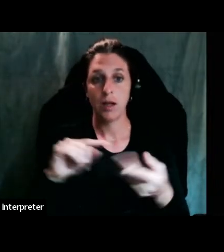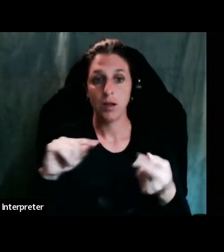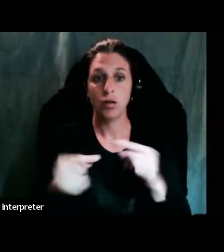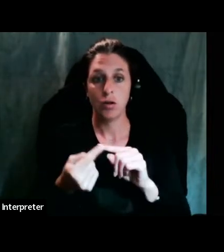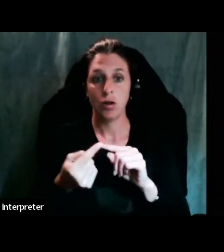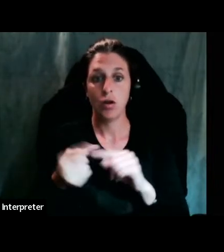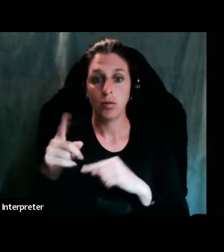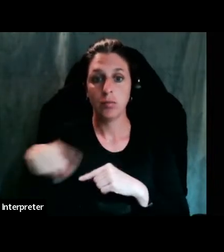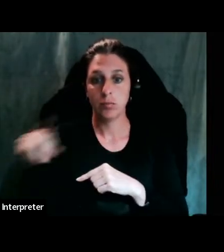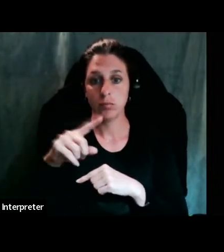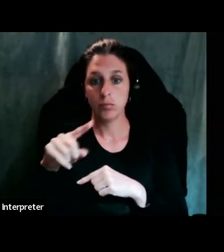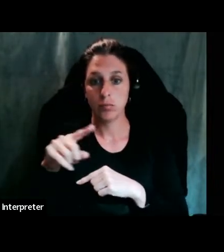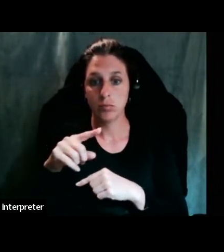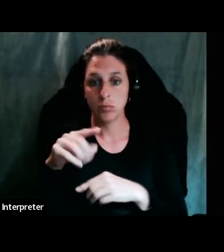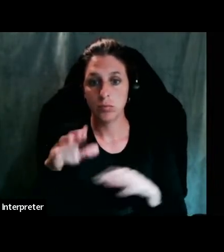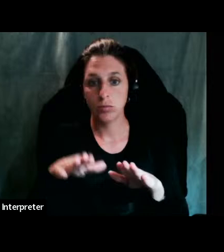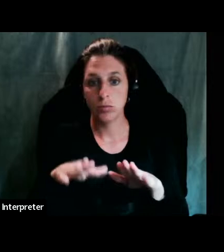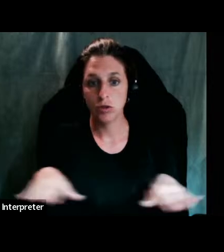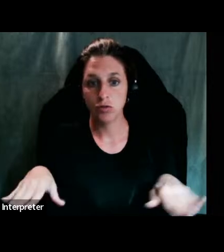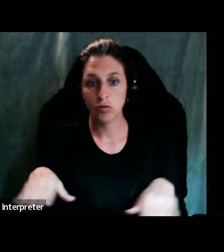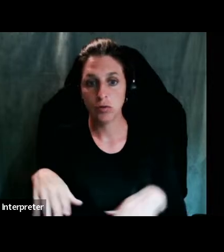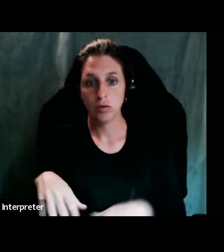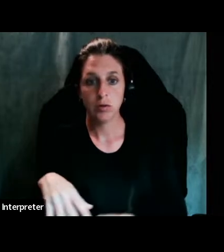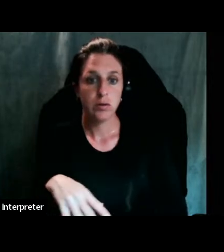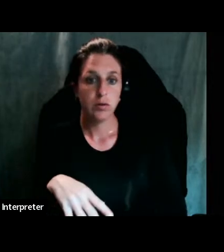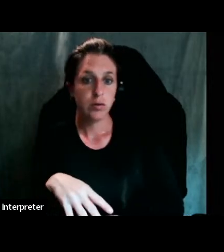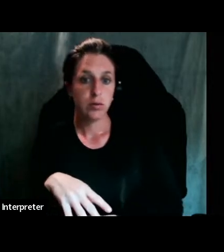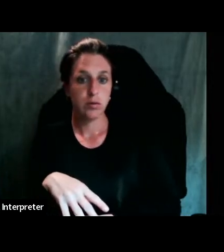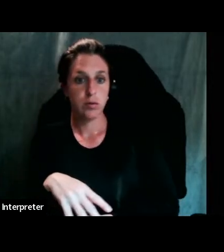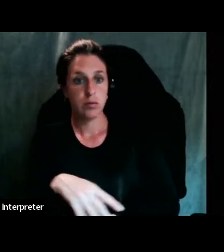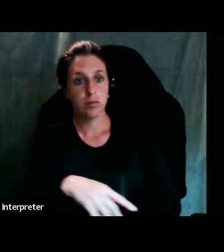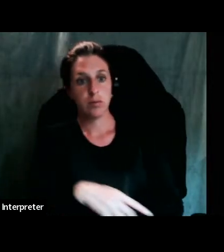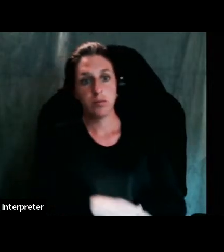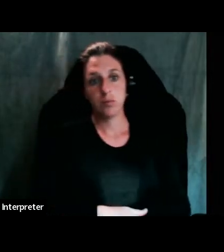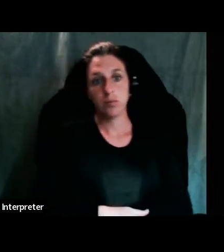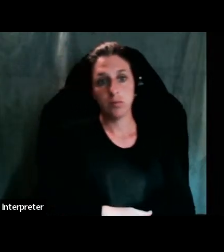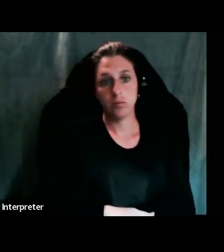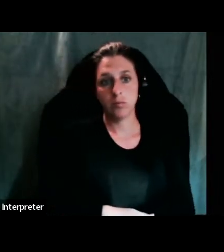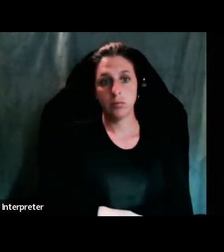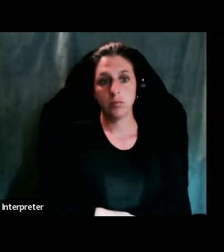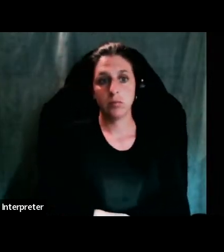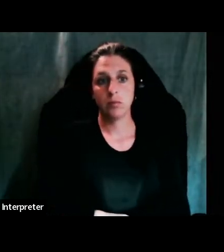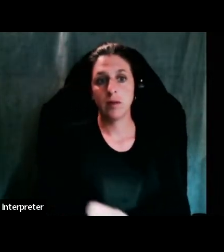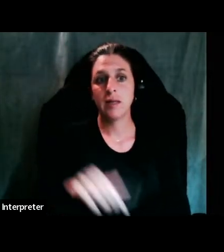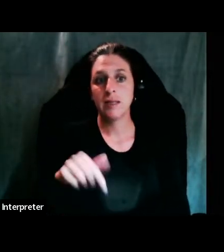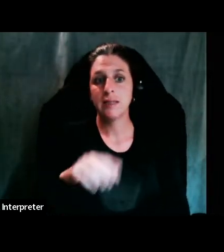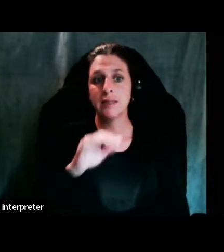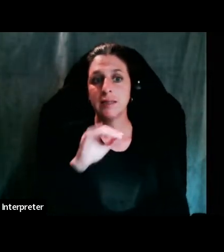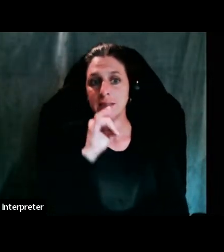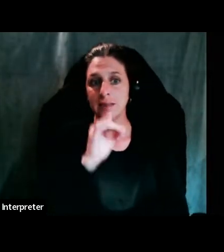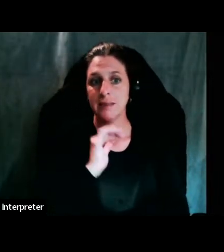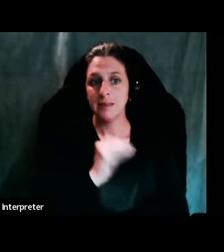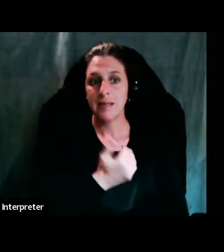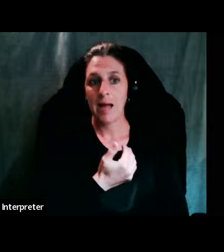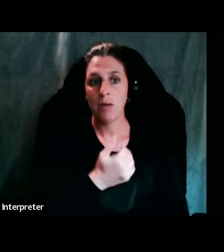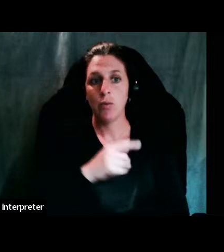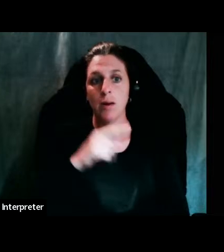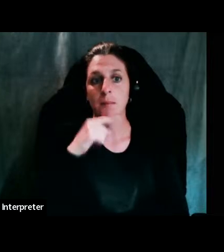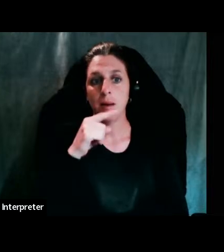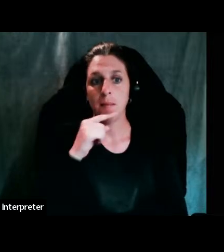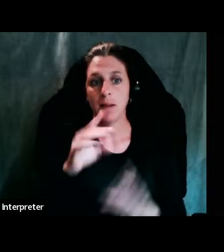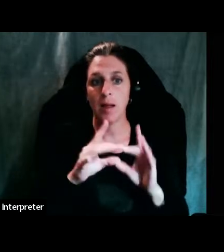children. Yeah, go ahead. No, I was and this is not, this is our public comment, and we should share our ideas. I just